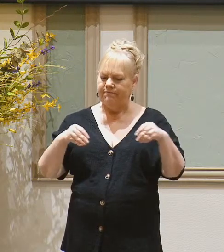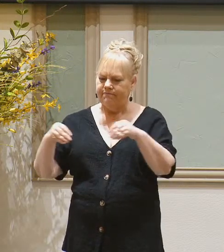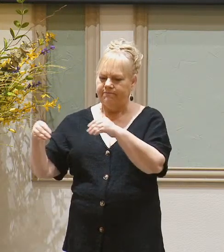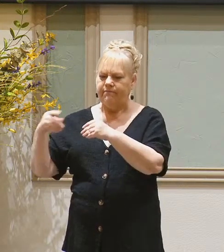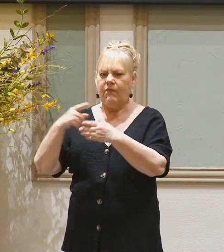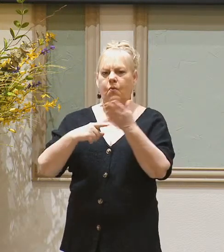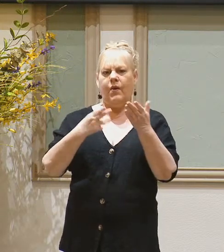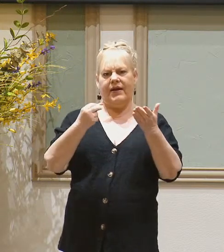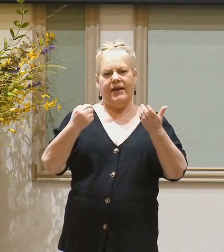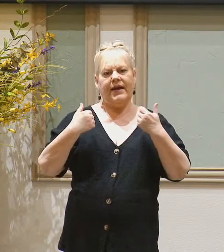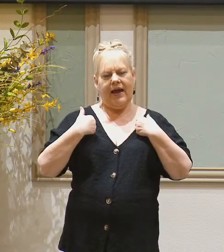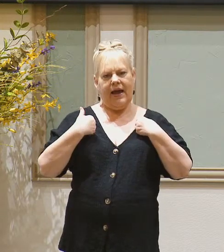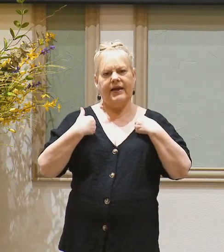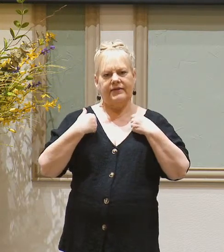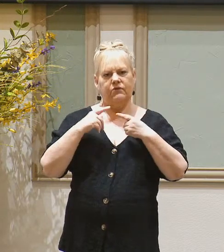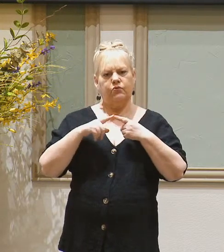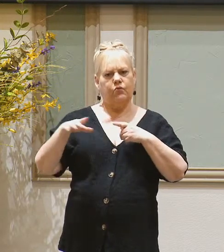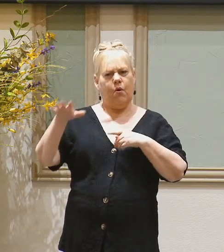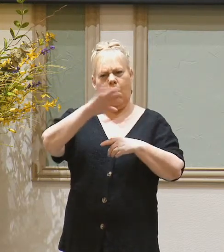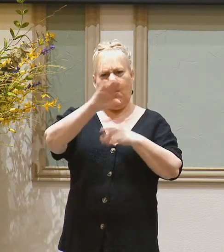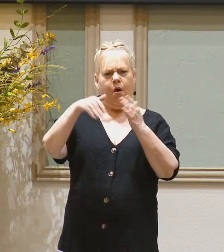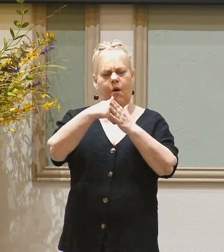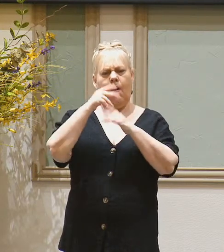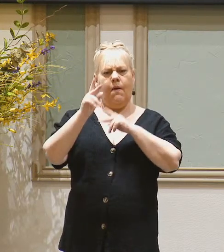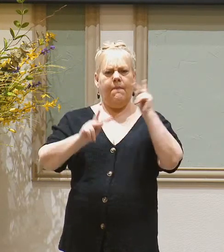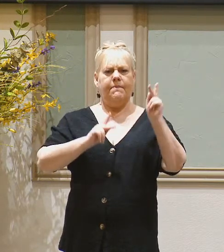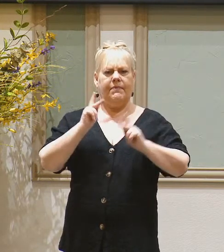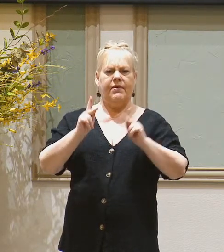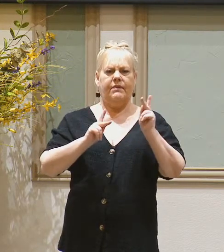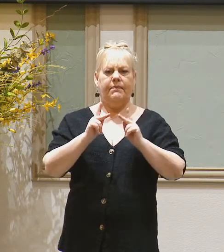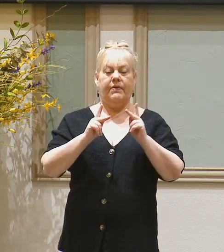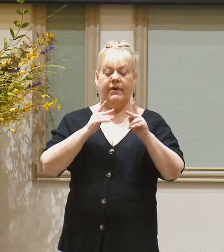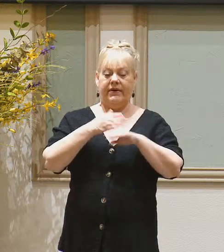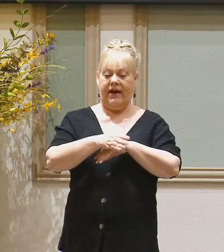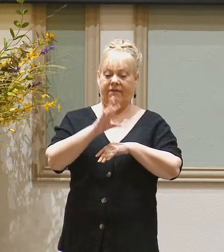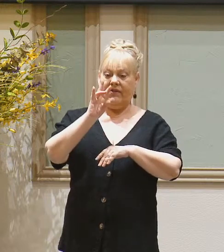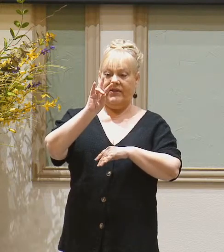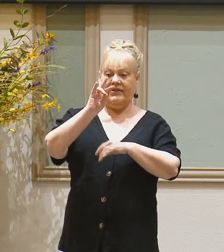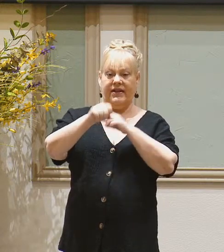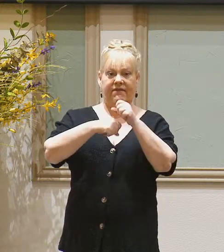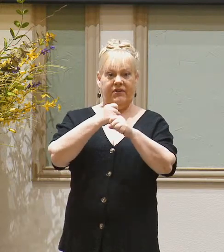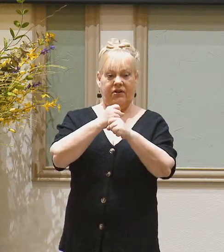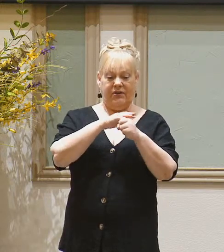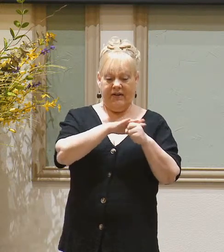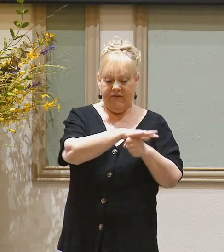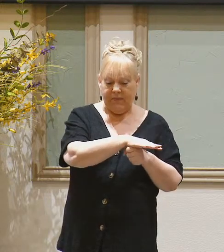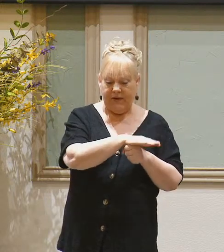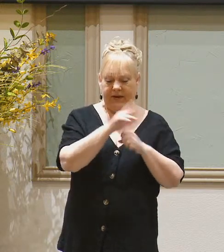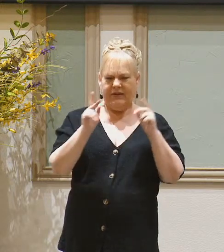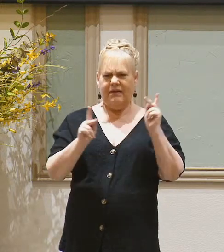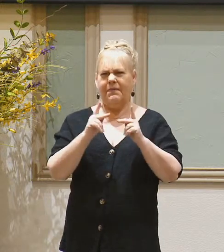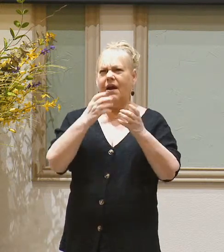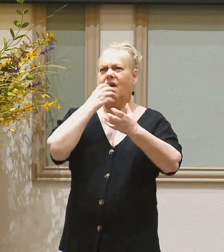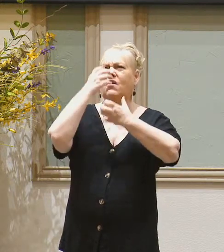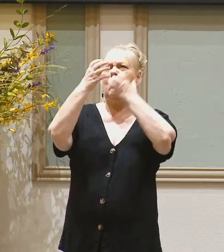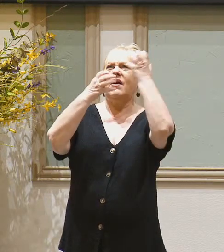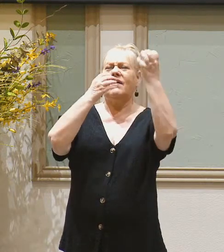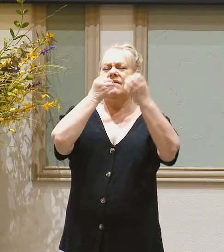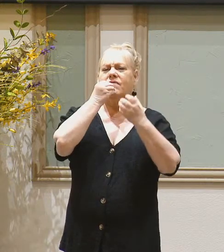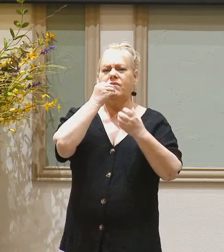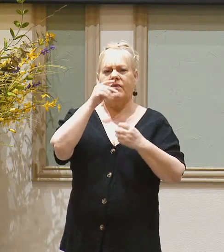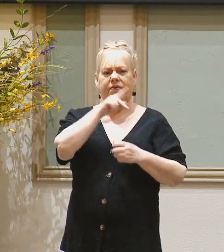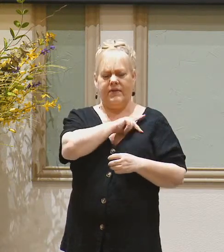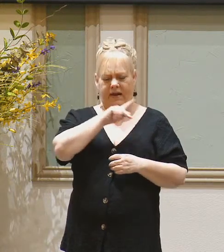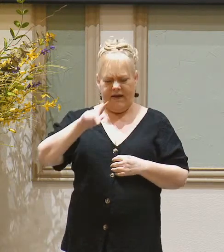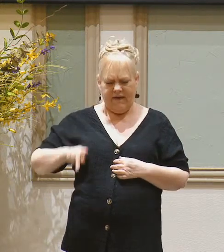shares what he has. And isn't it something that after the 7 years of plenty and the people were crying out for food, that